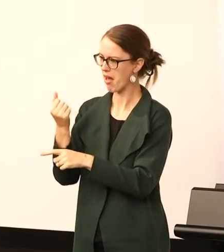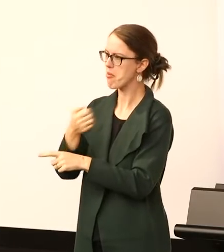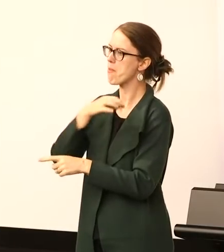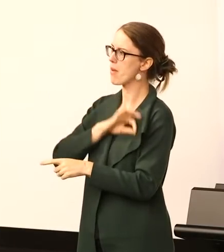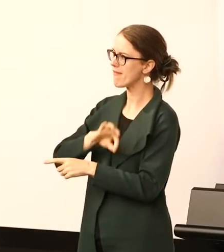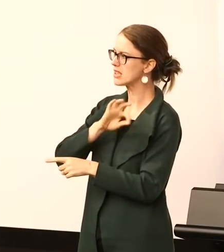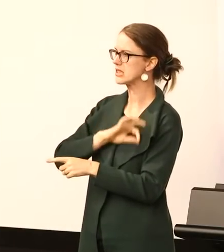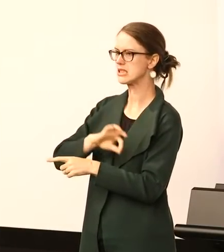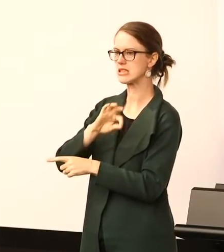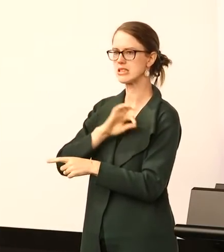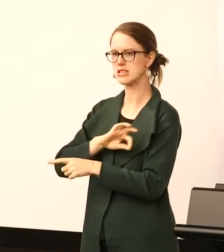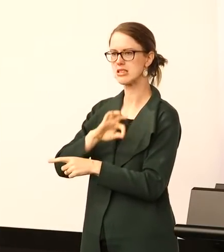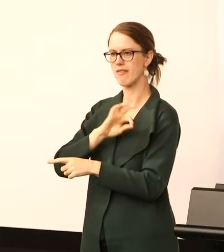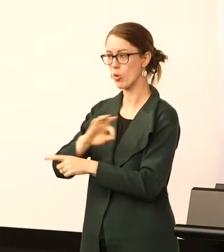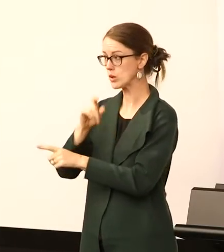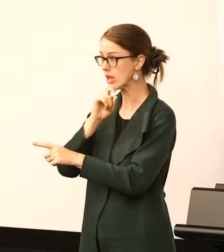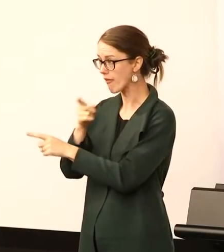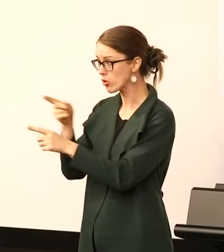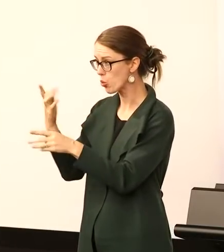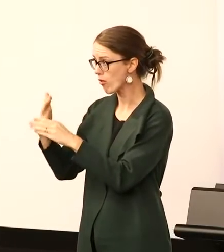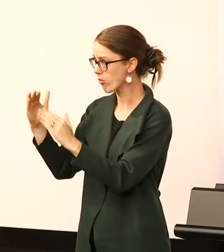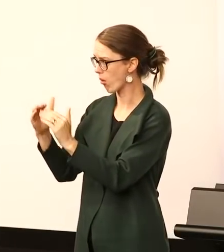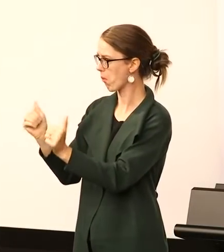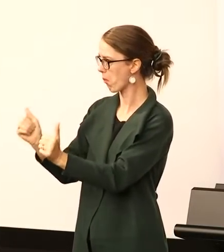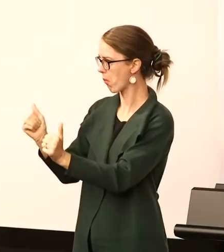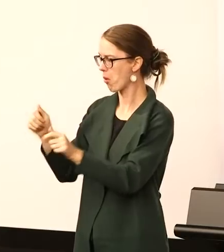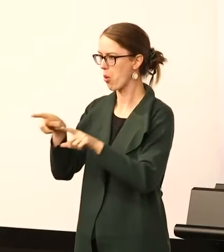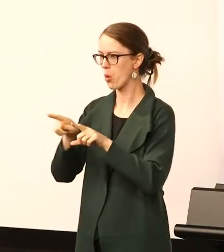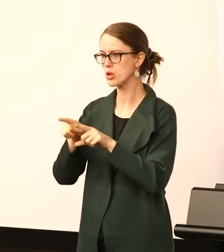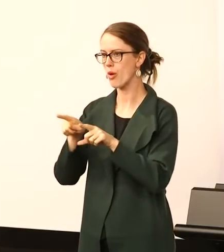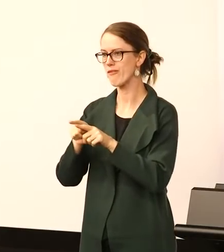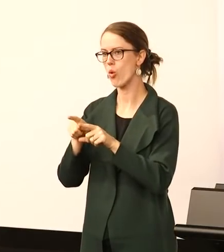beneficial for the staff, but and also for